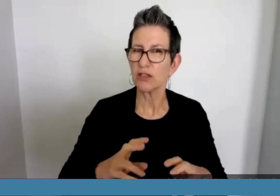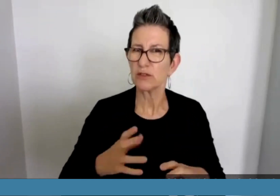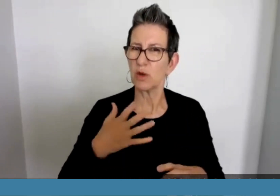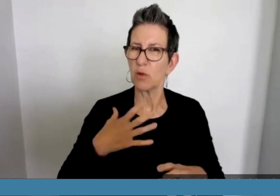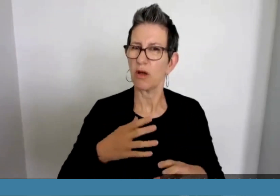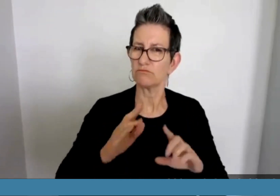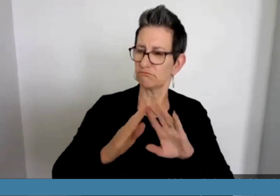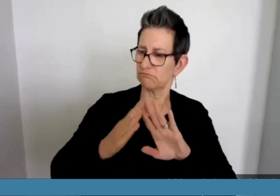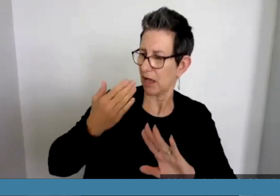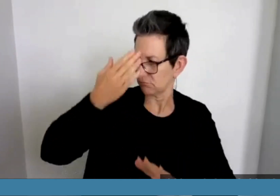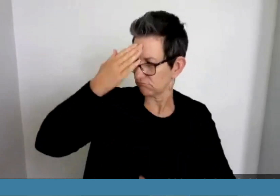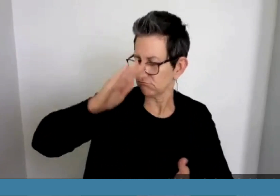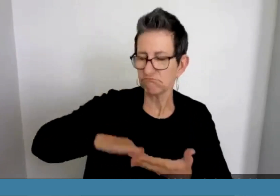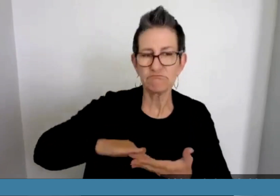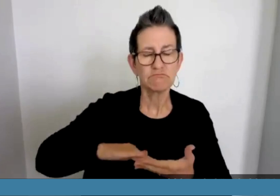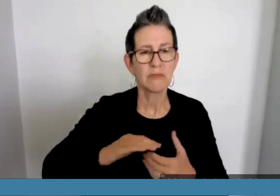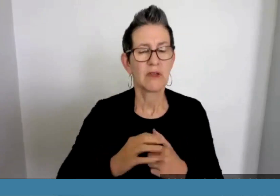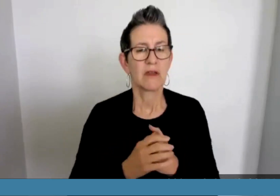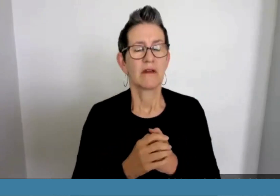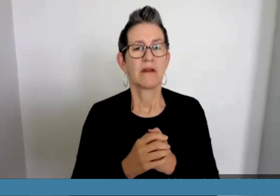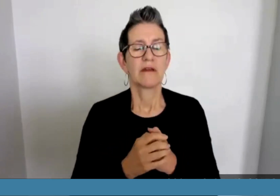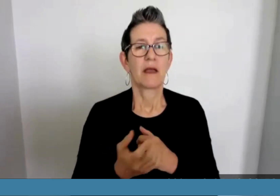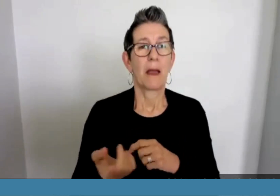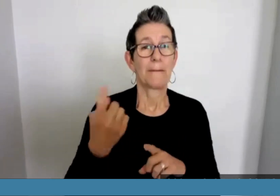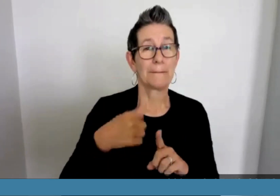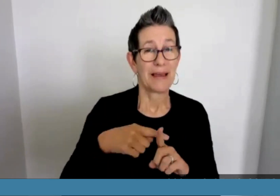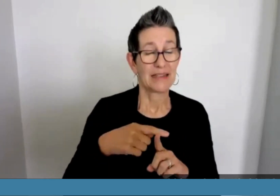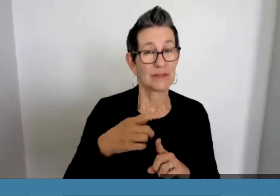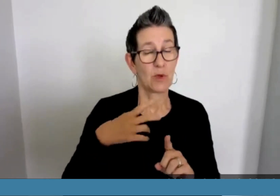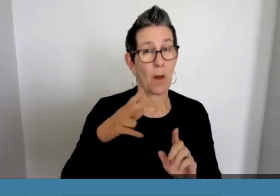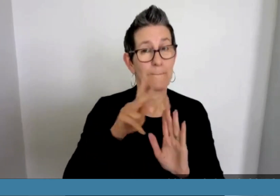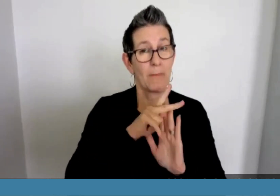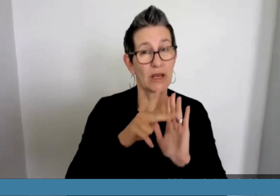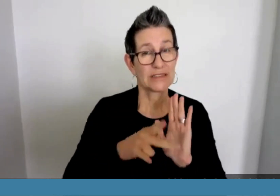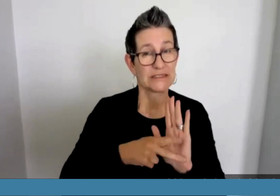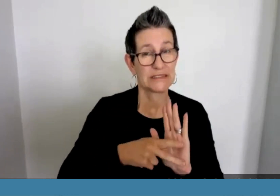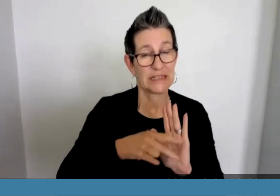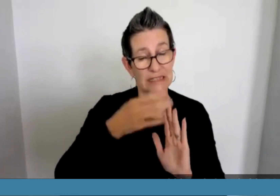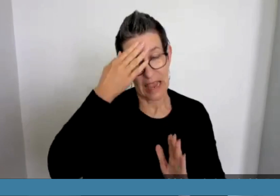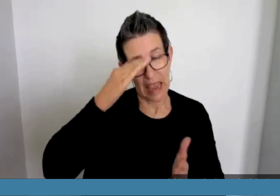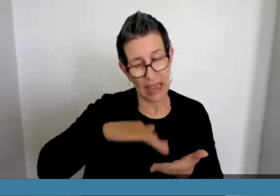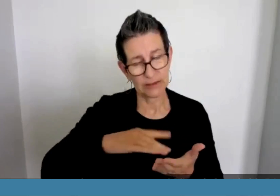team, as well as policy experts who know how government works.